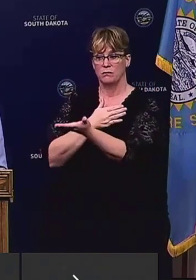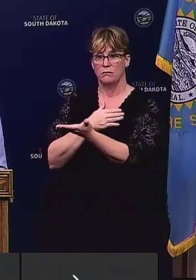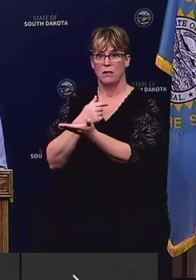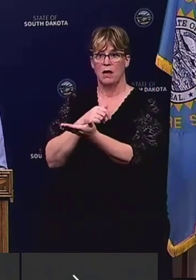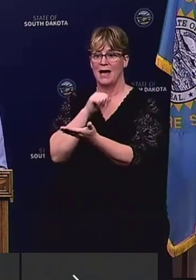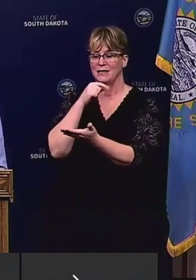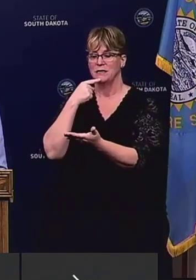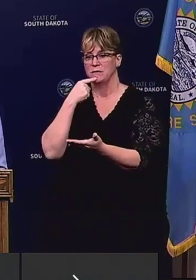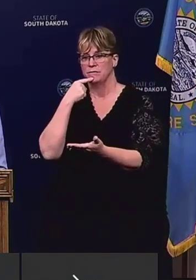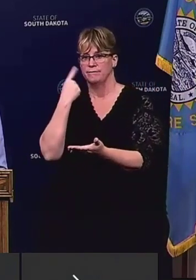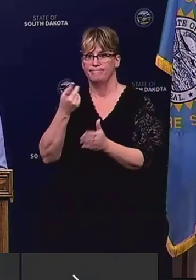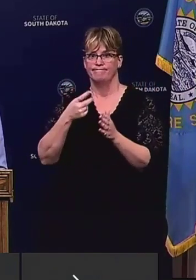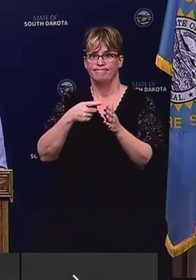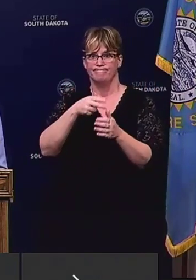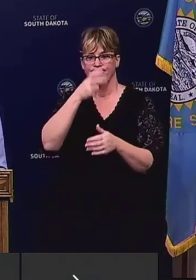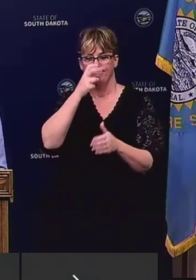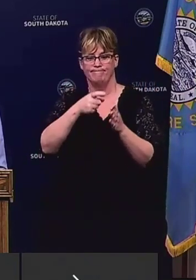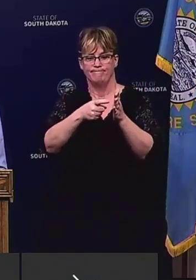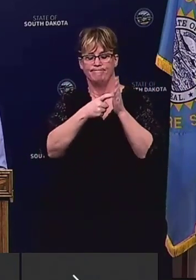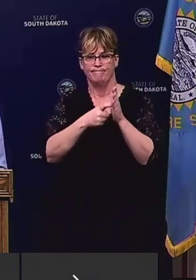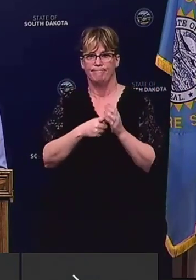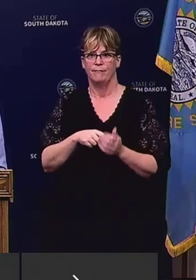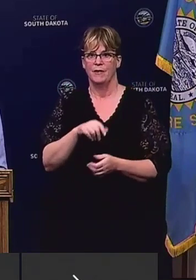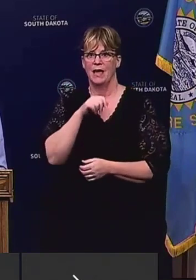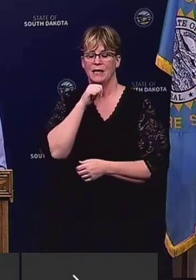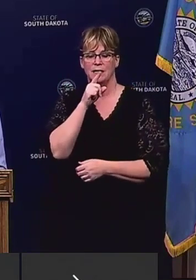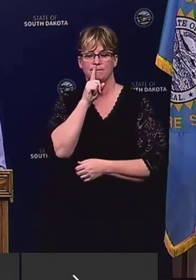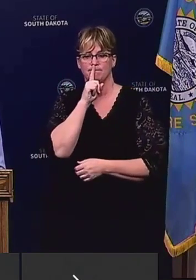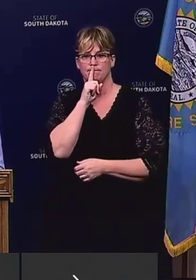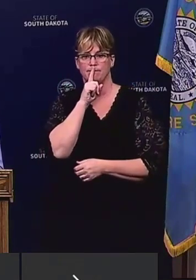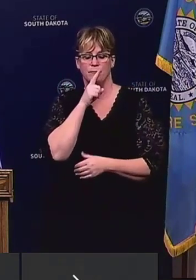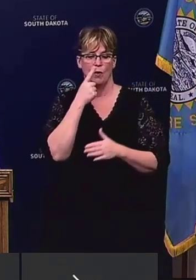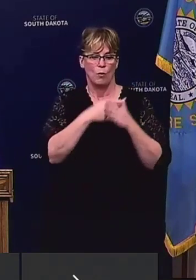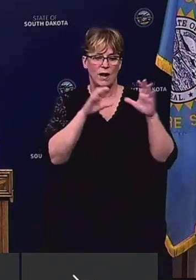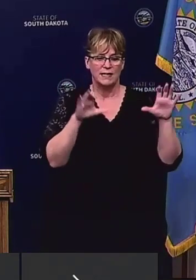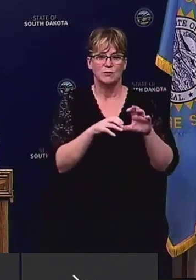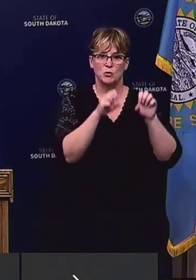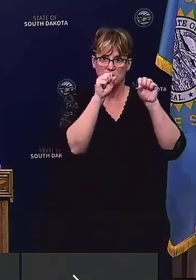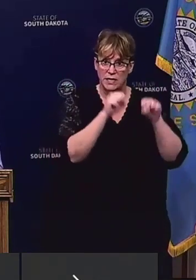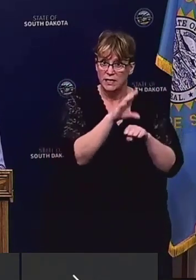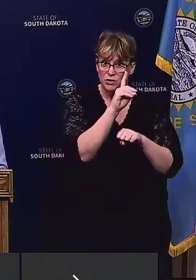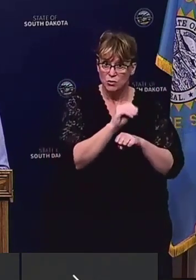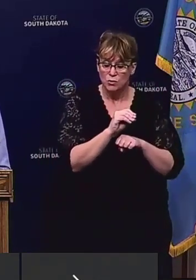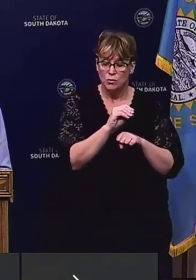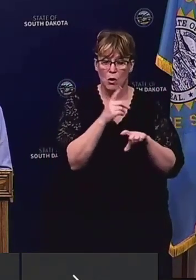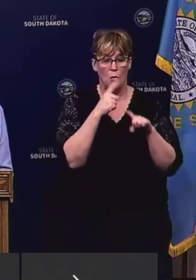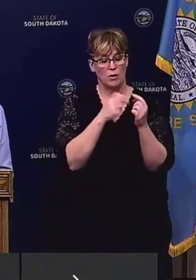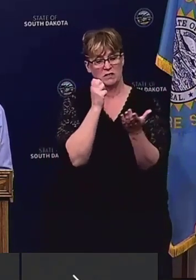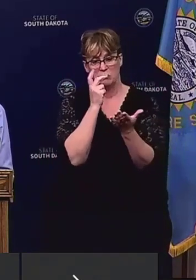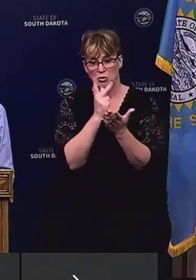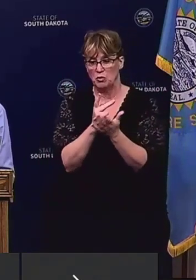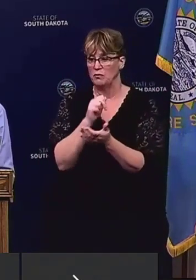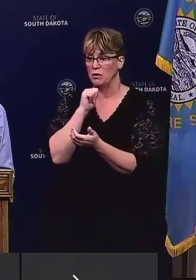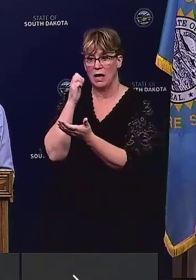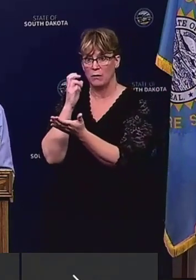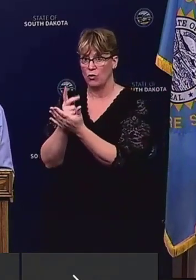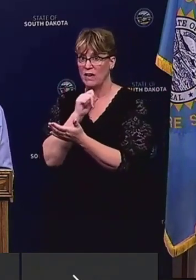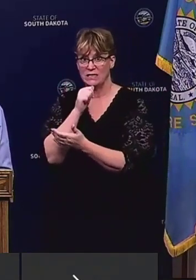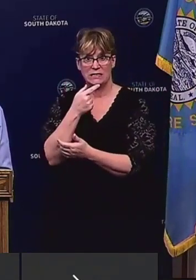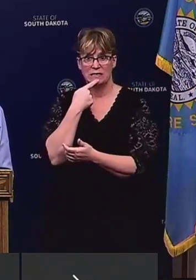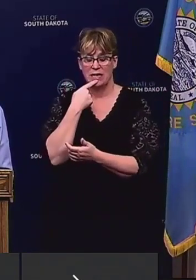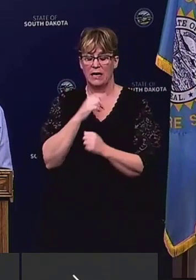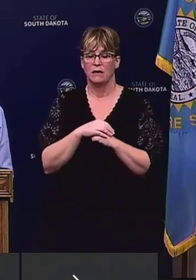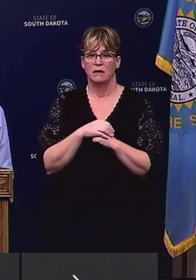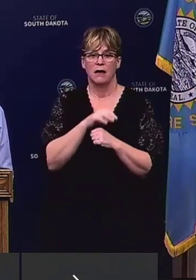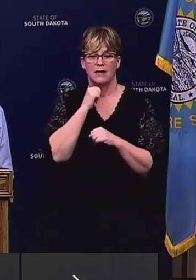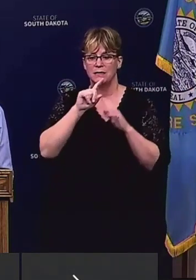to the people of South Dakota. I didn't tell you what activities you could do, which ones were officially approved of or not approved of. I